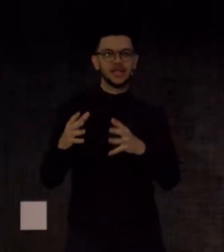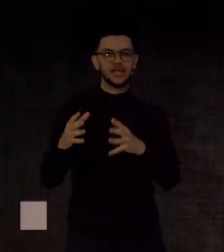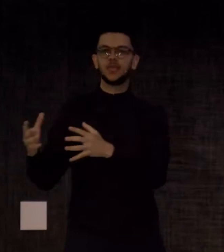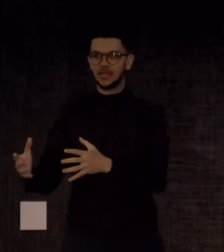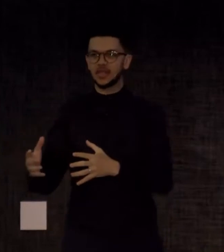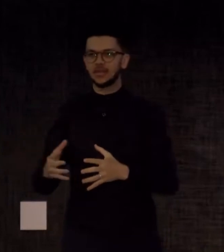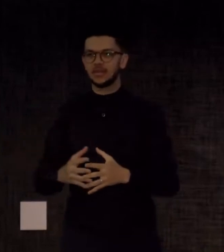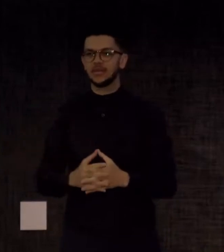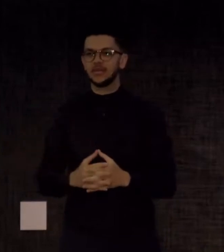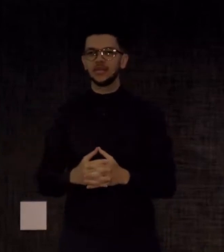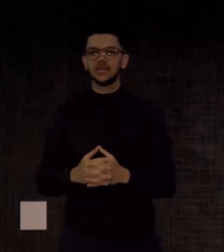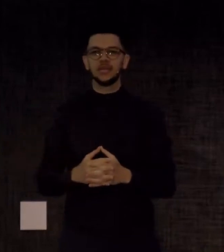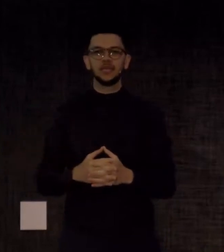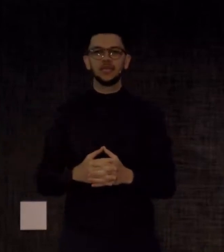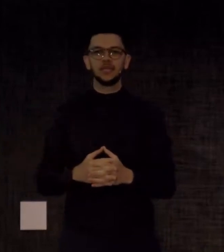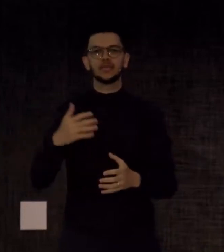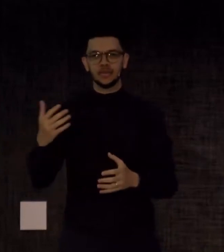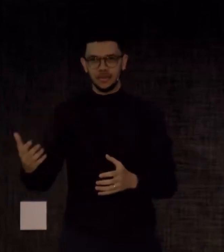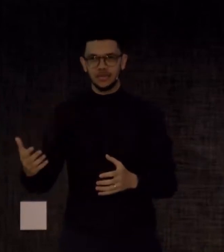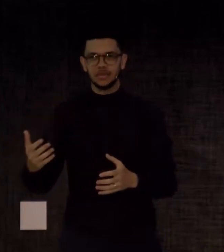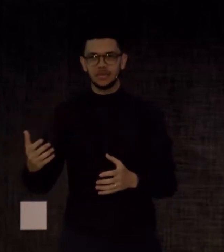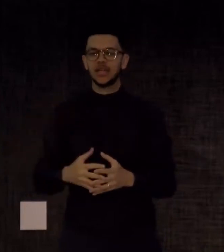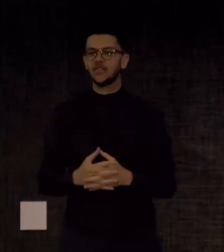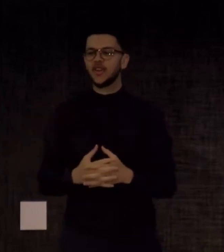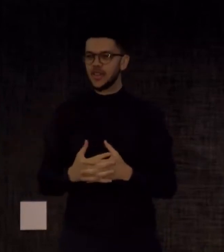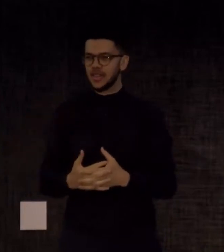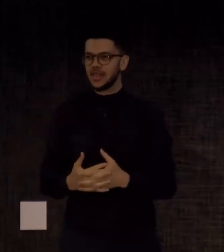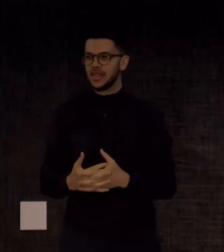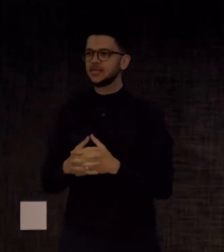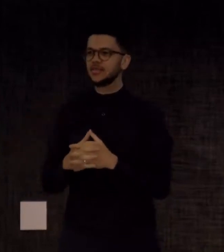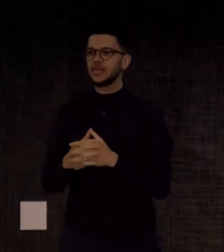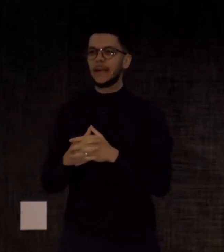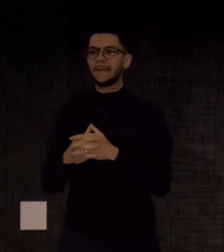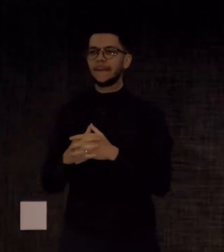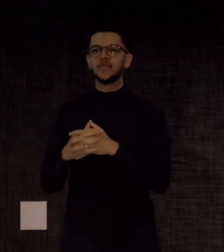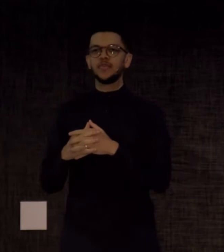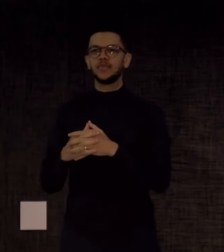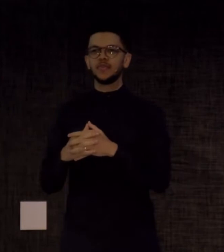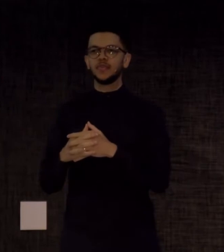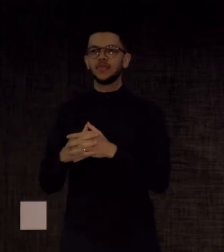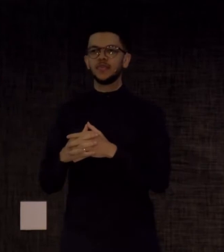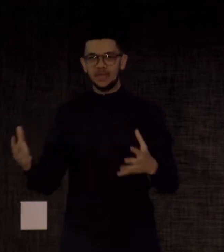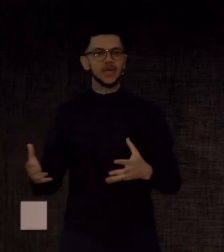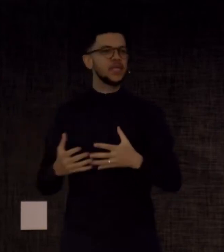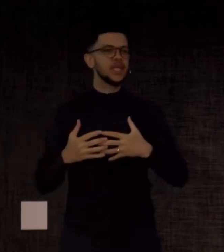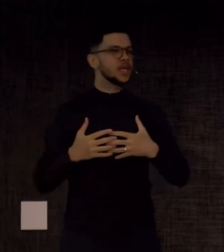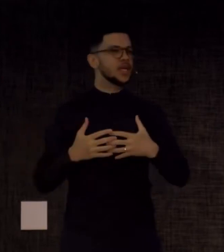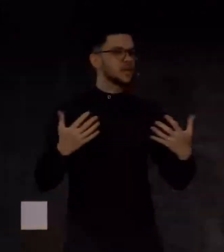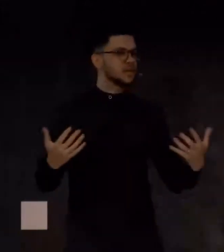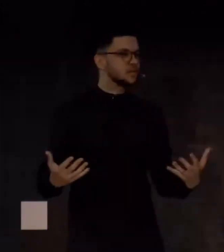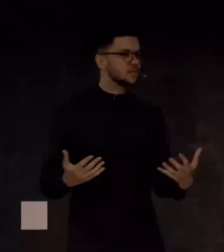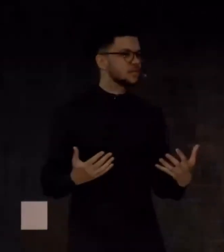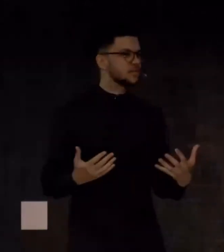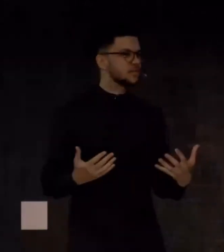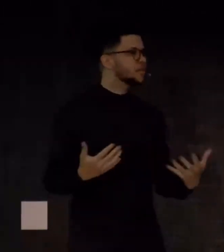a set of beliefs. But we can go further than that. The deeper meaning and